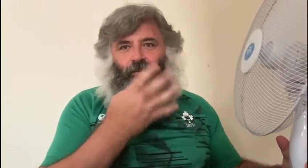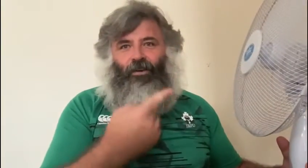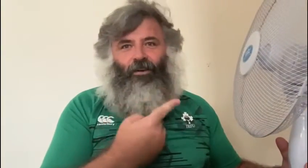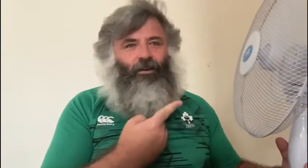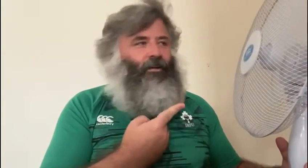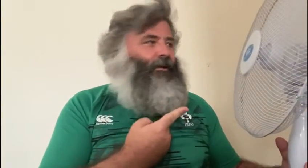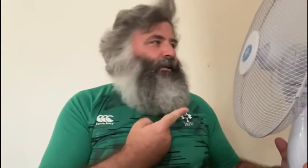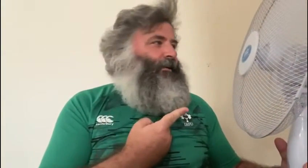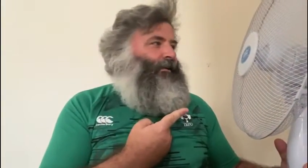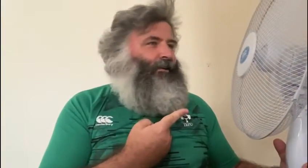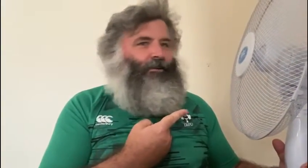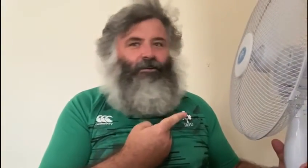wife. Lovely.